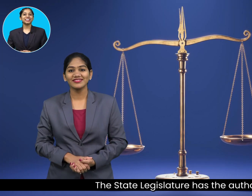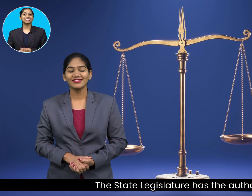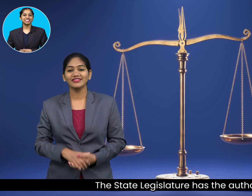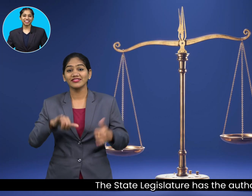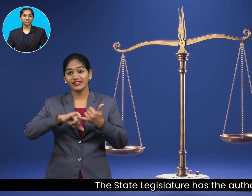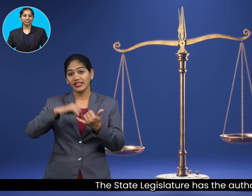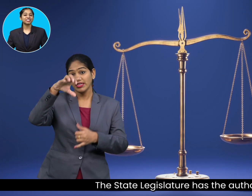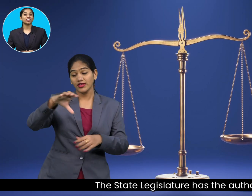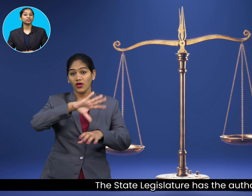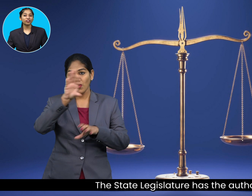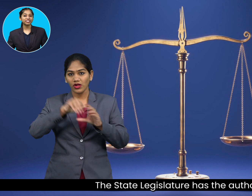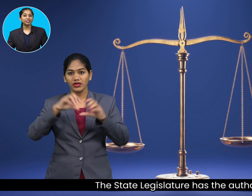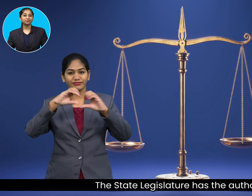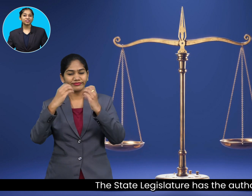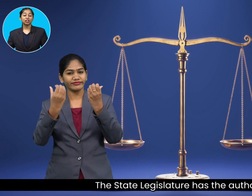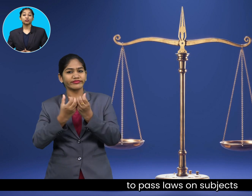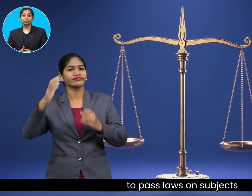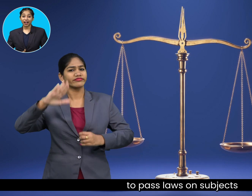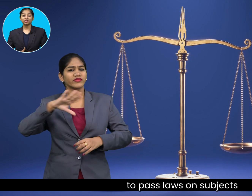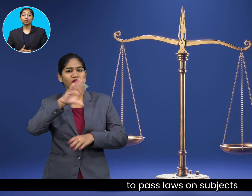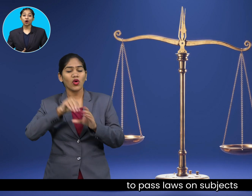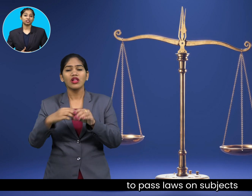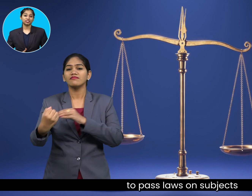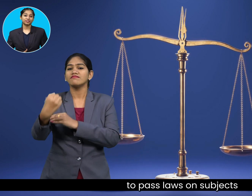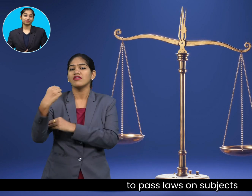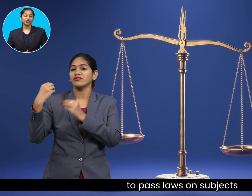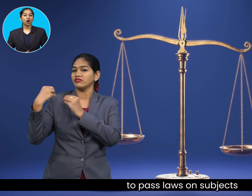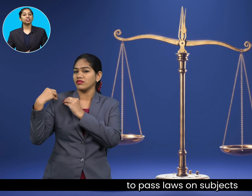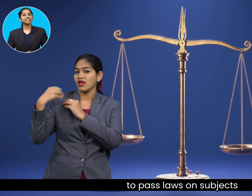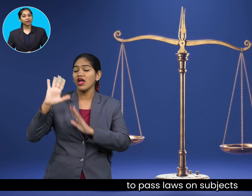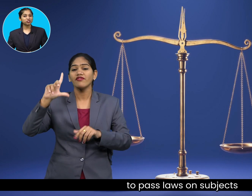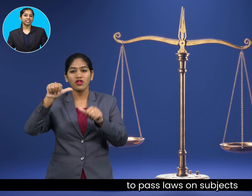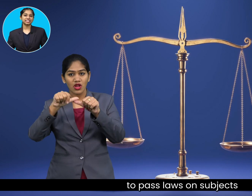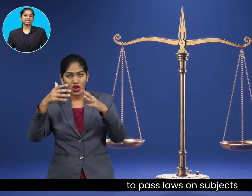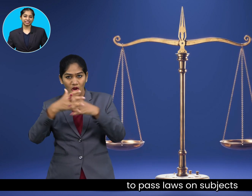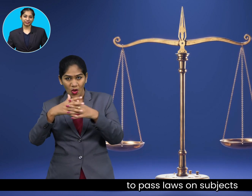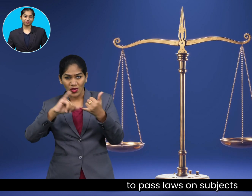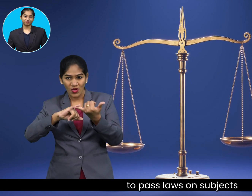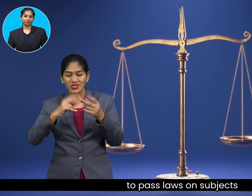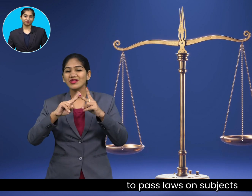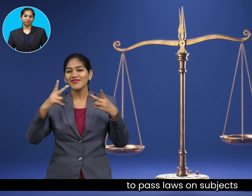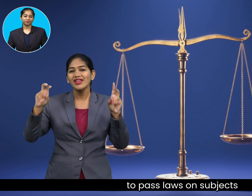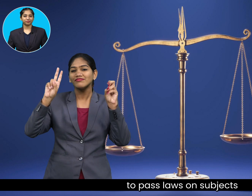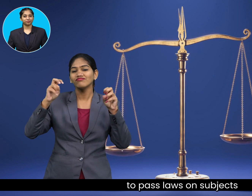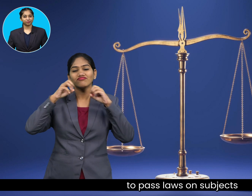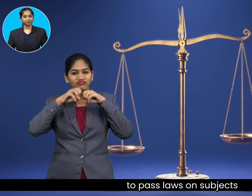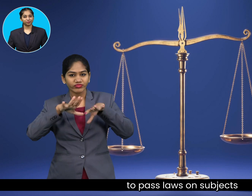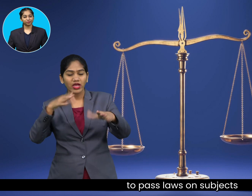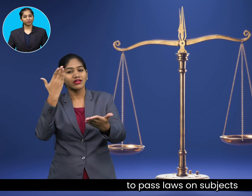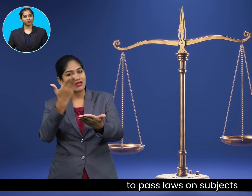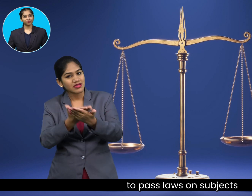The state legislature has the authority to pass laws on subjects